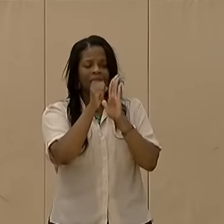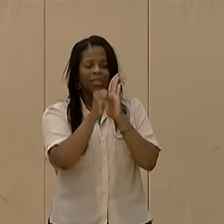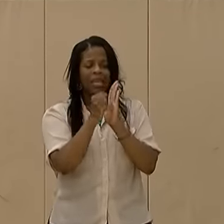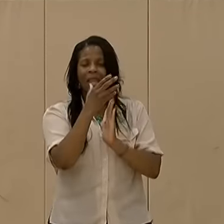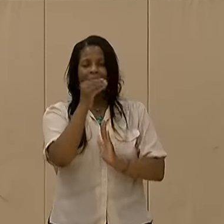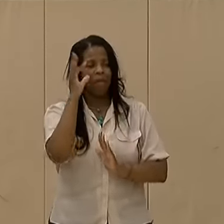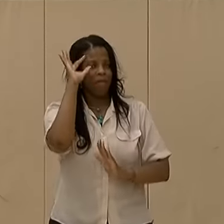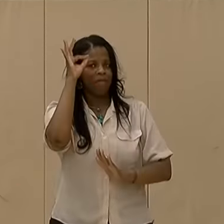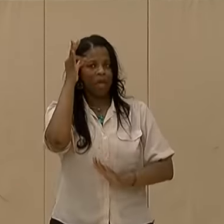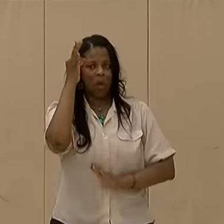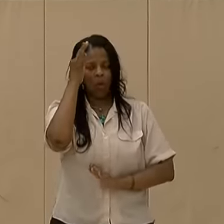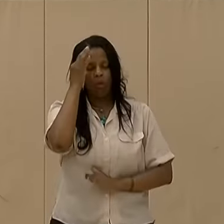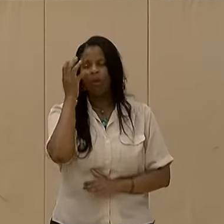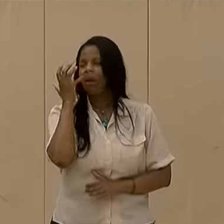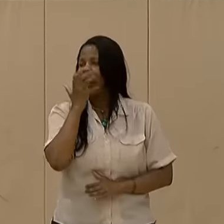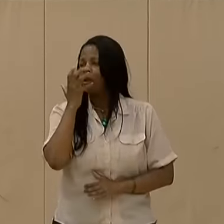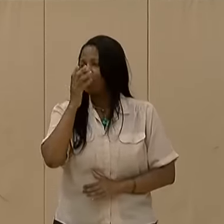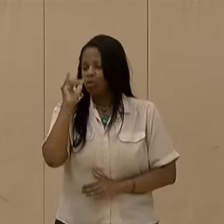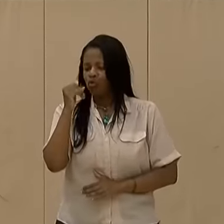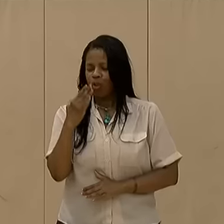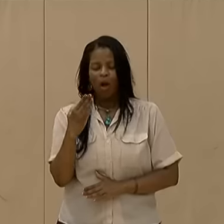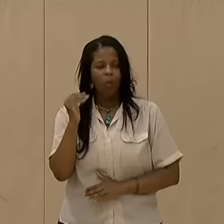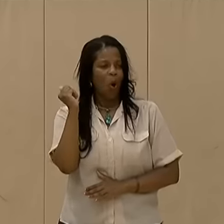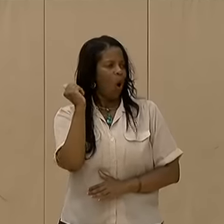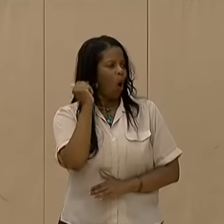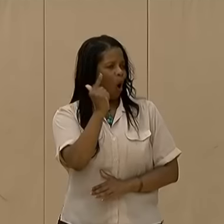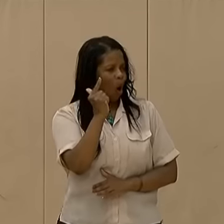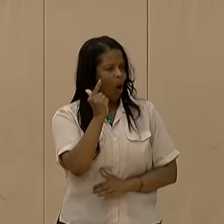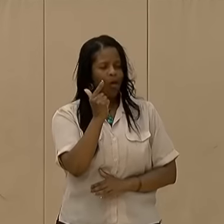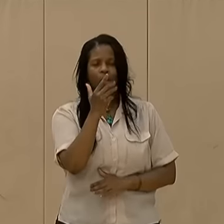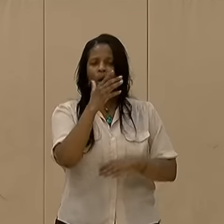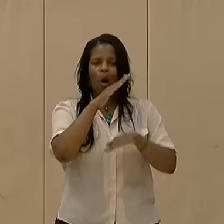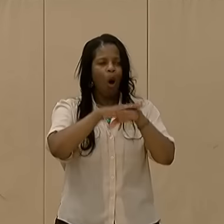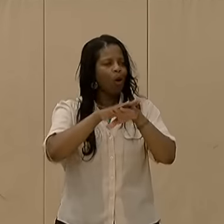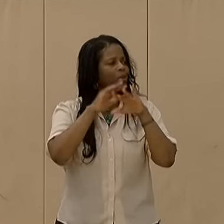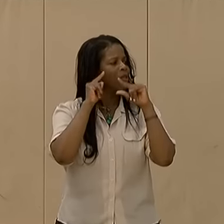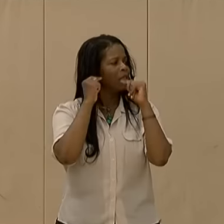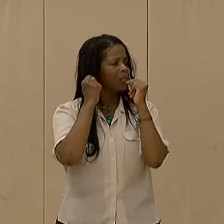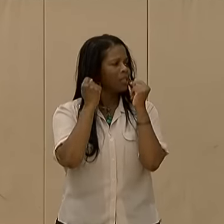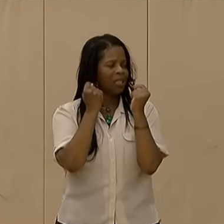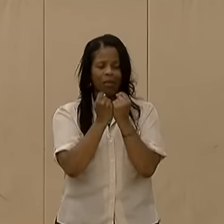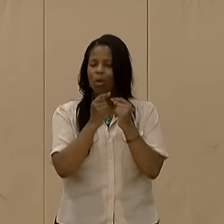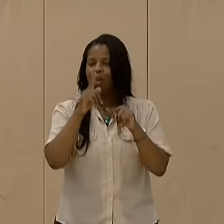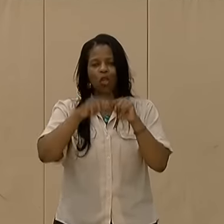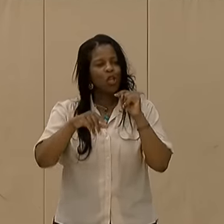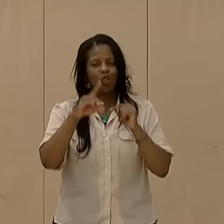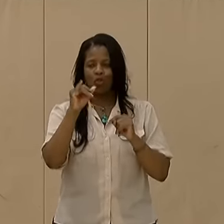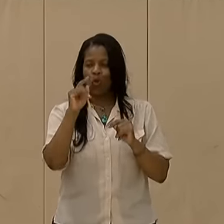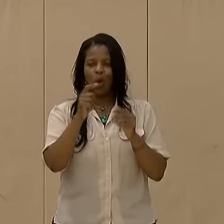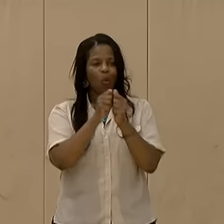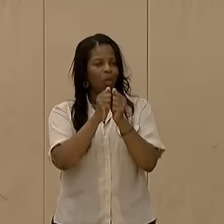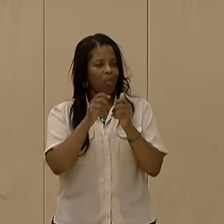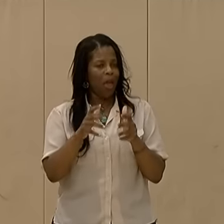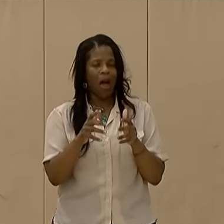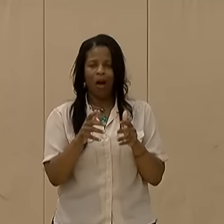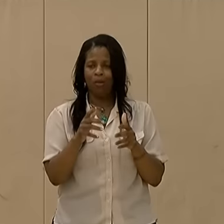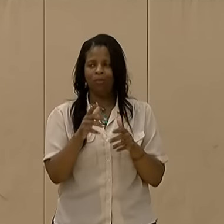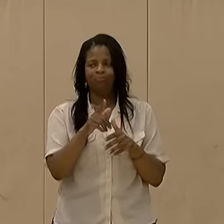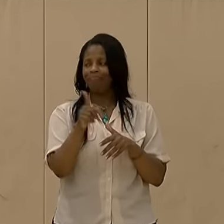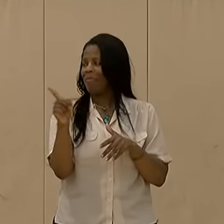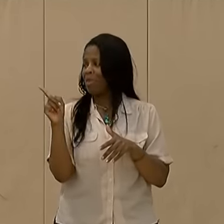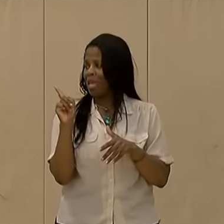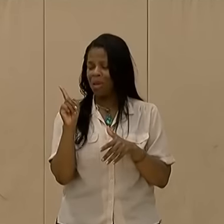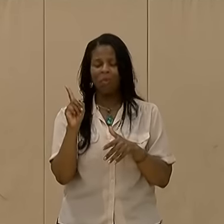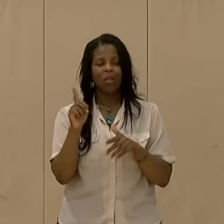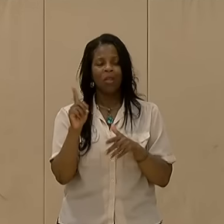do an awesome job. Everybody up here on the incident command team couldn't do it without them. The sheriff's